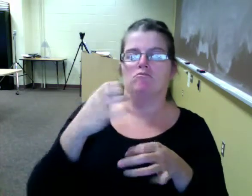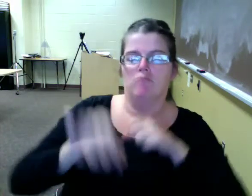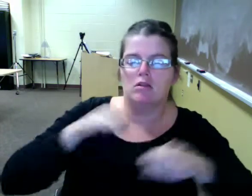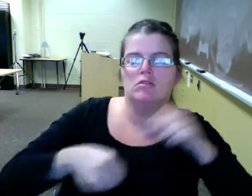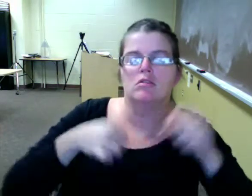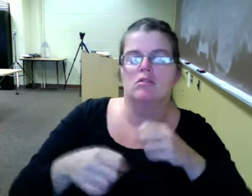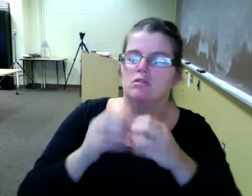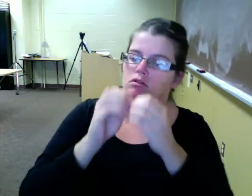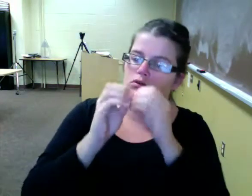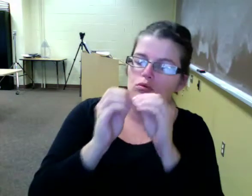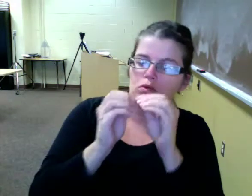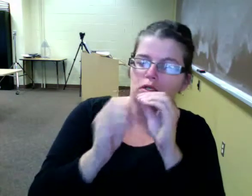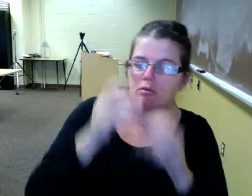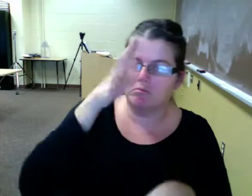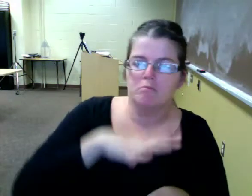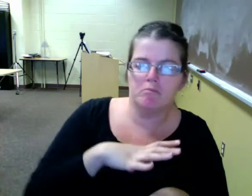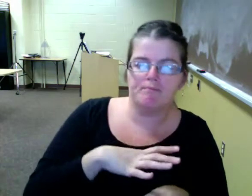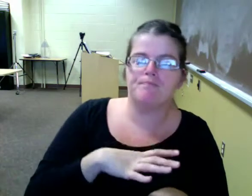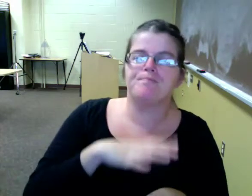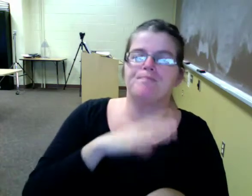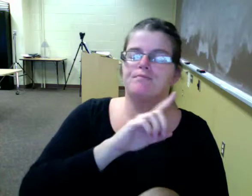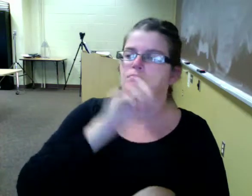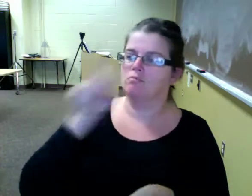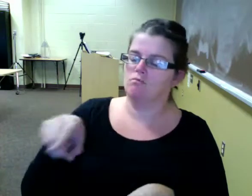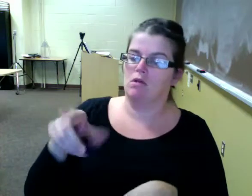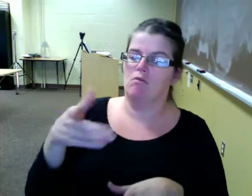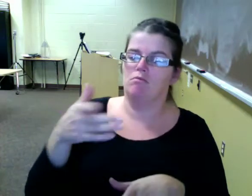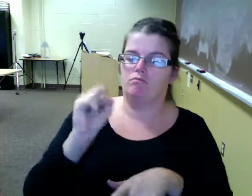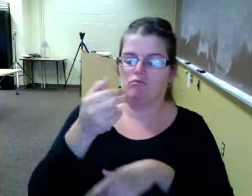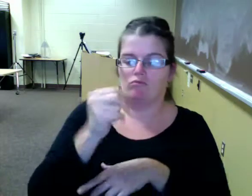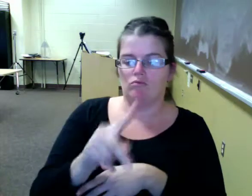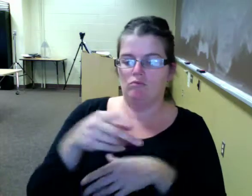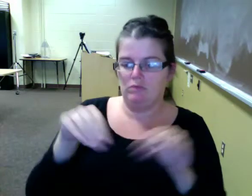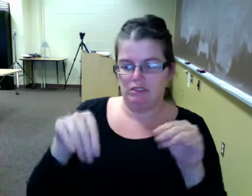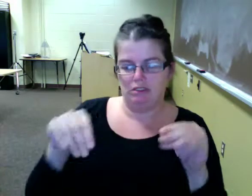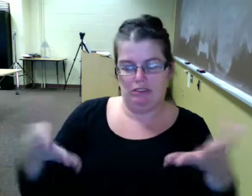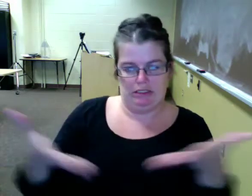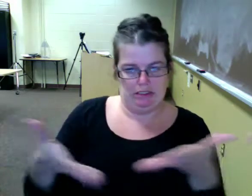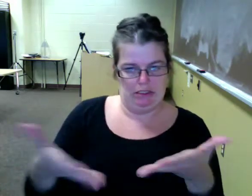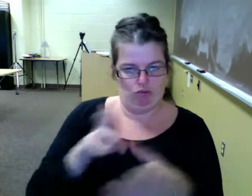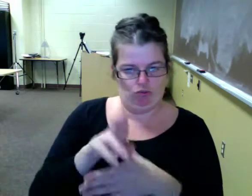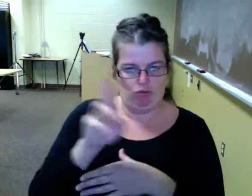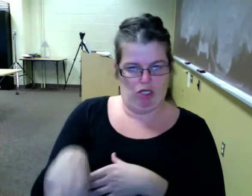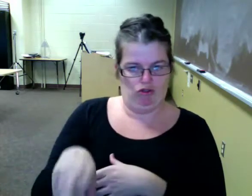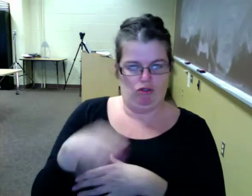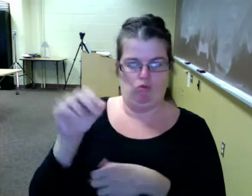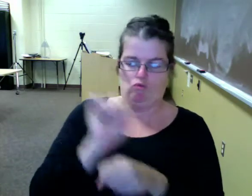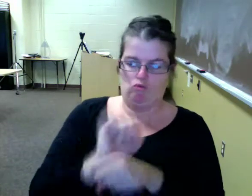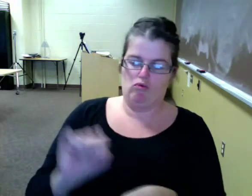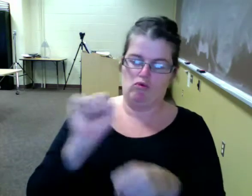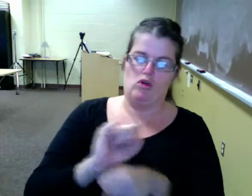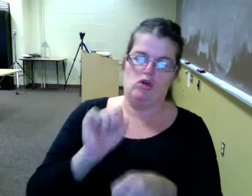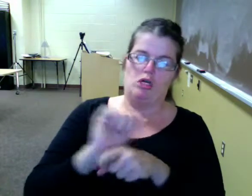And he went to one of the bicycle shops here in Rochester and worked as an apprentice. And he